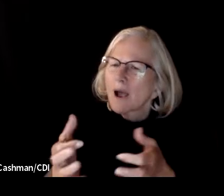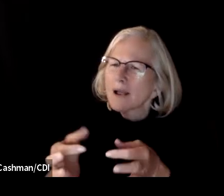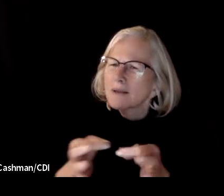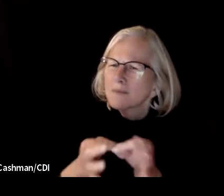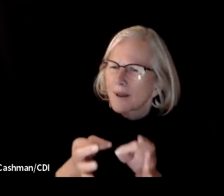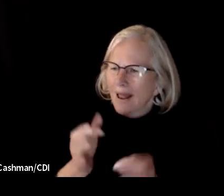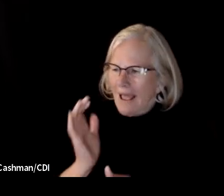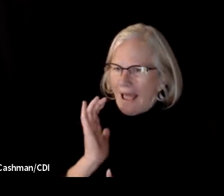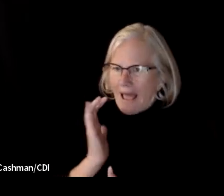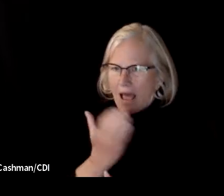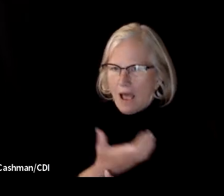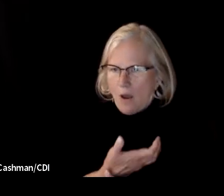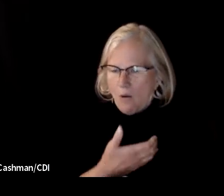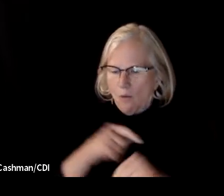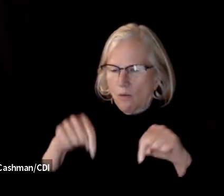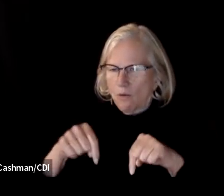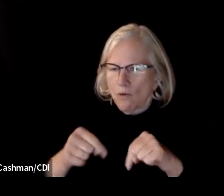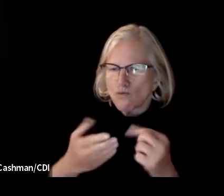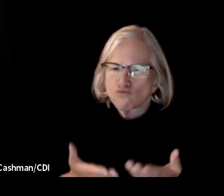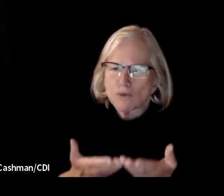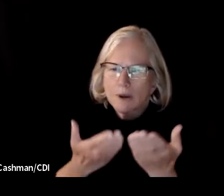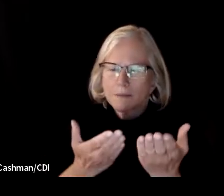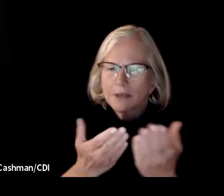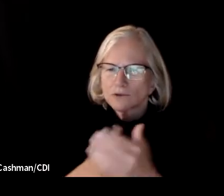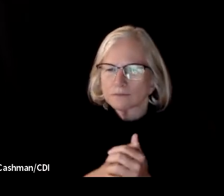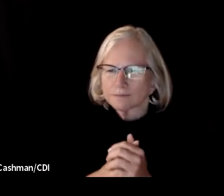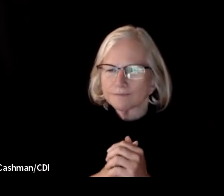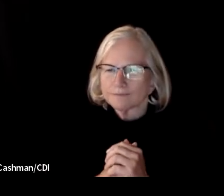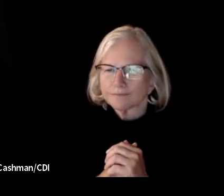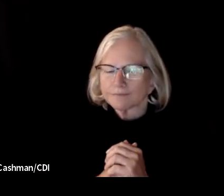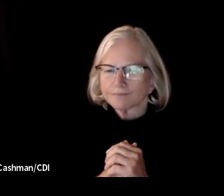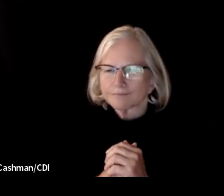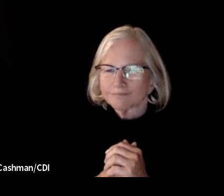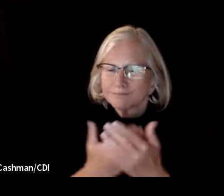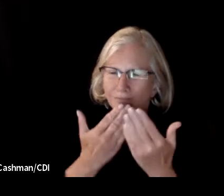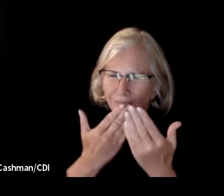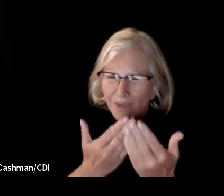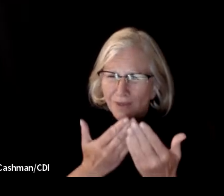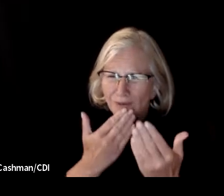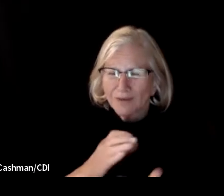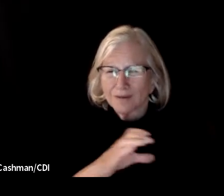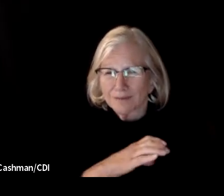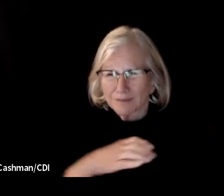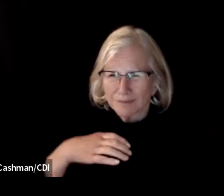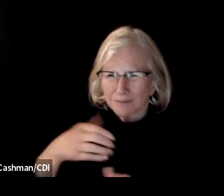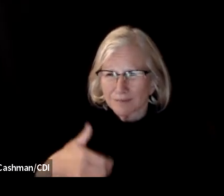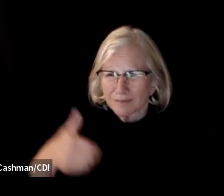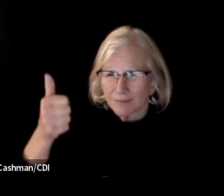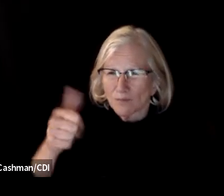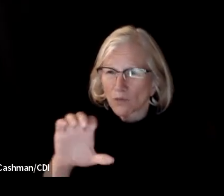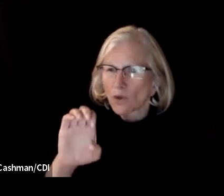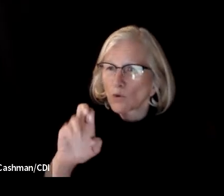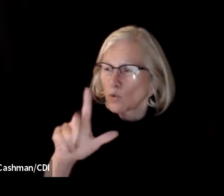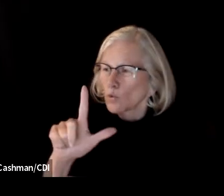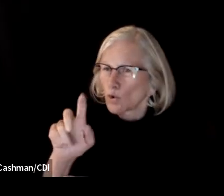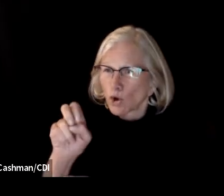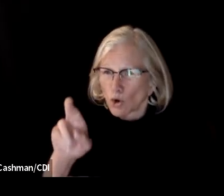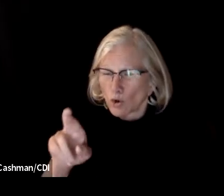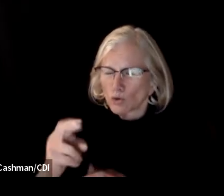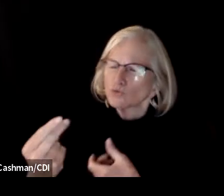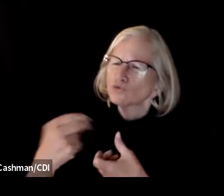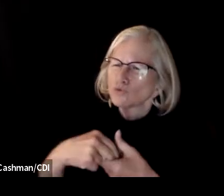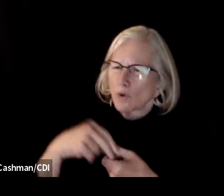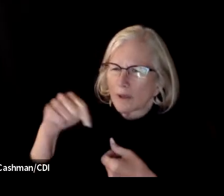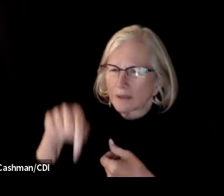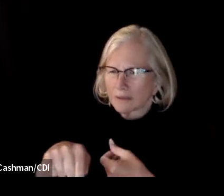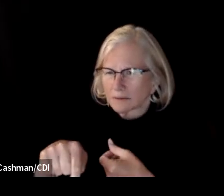could. I very much appreciate my colleague, Commissioner Mueller, joining us for today's call, and we're going to hear from her in just a moment. I